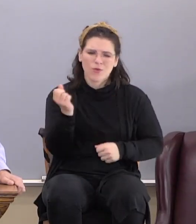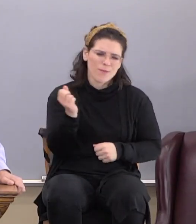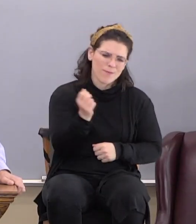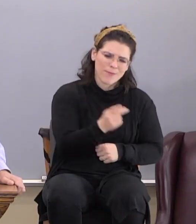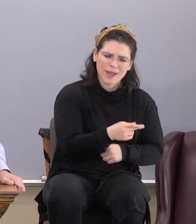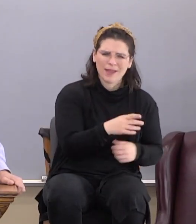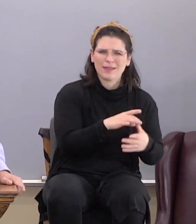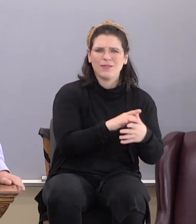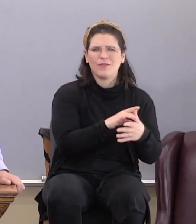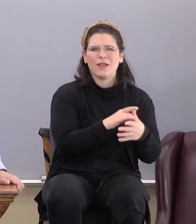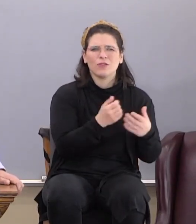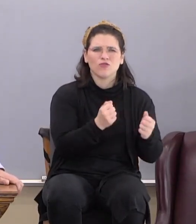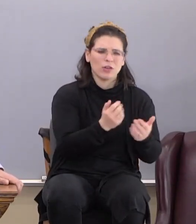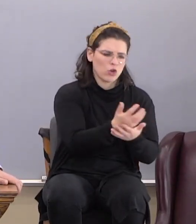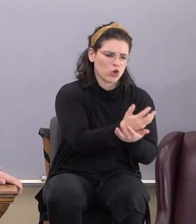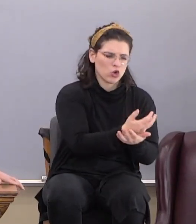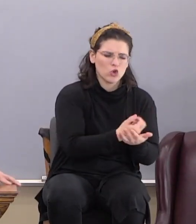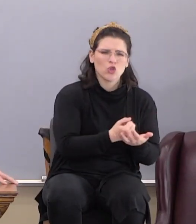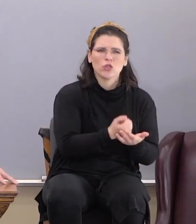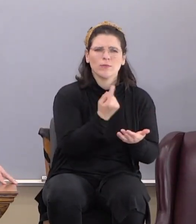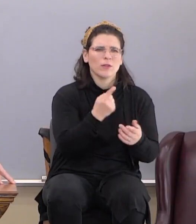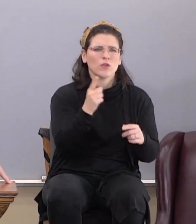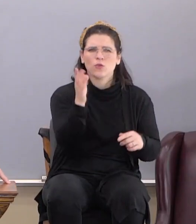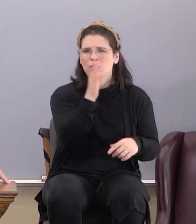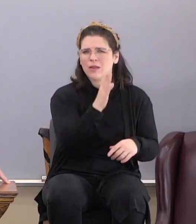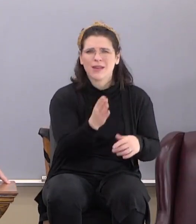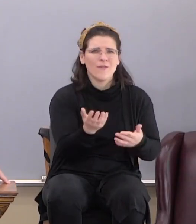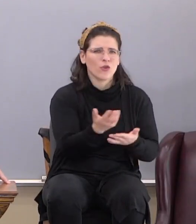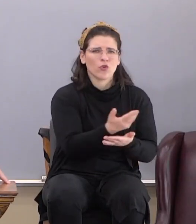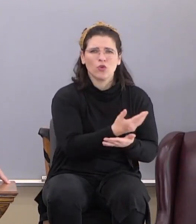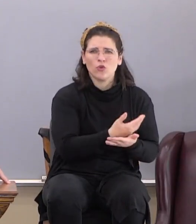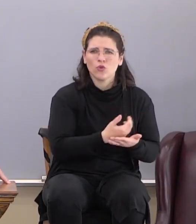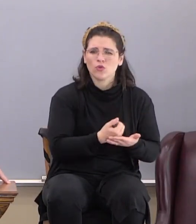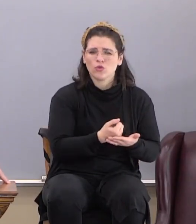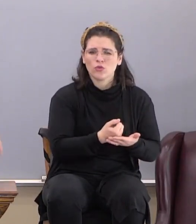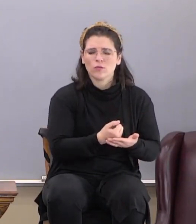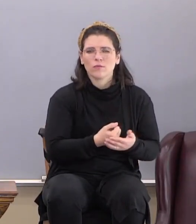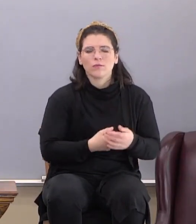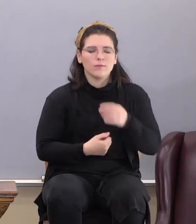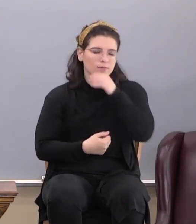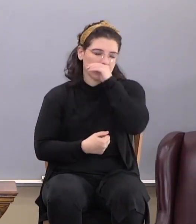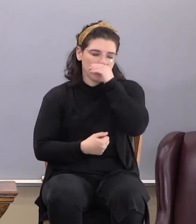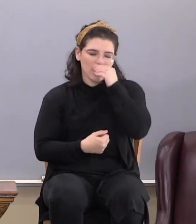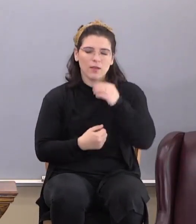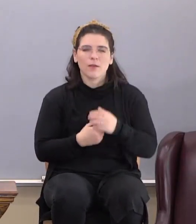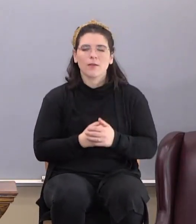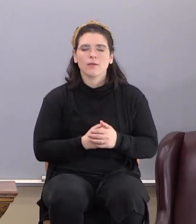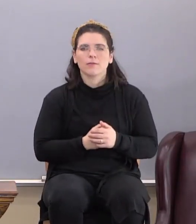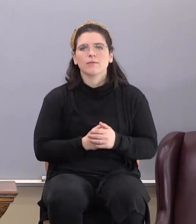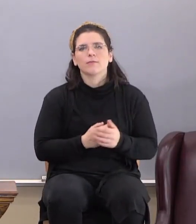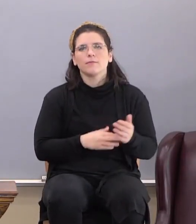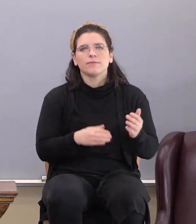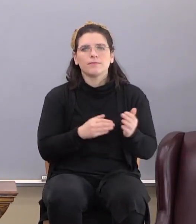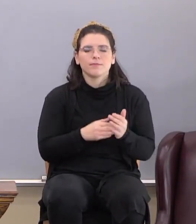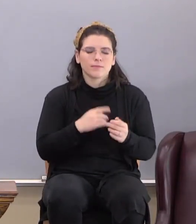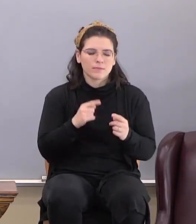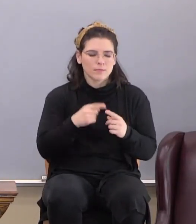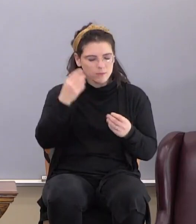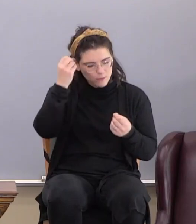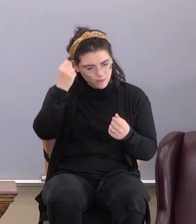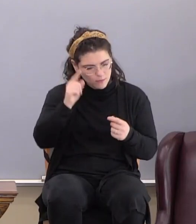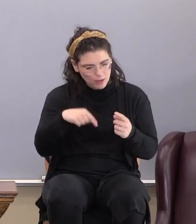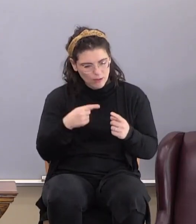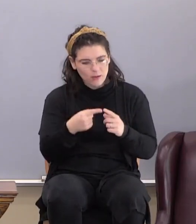to the flesh to try to earn something you can never earn. All right, so again, when we think about